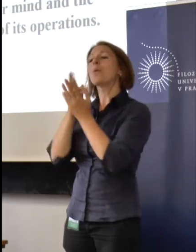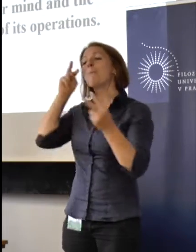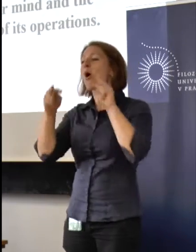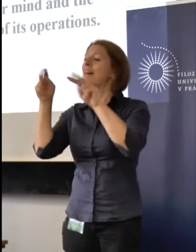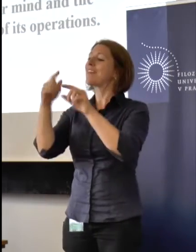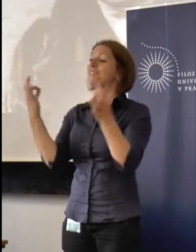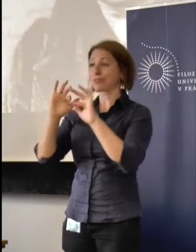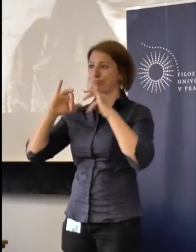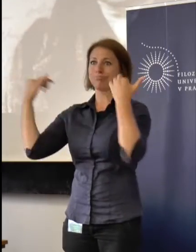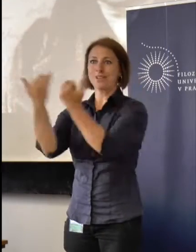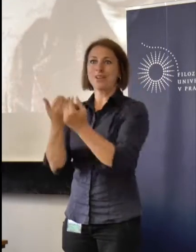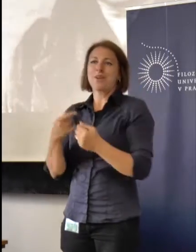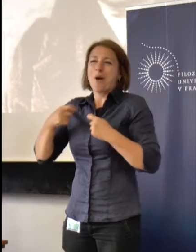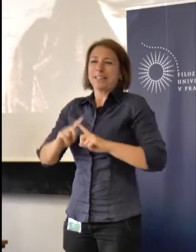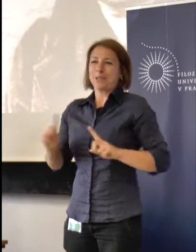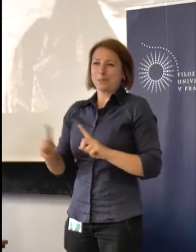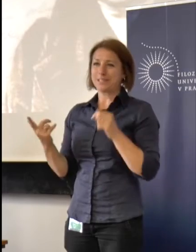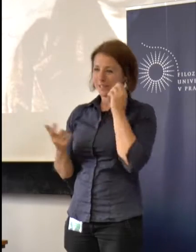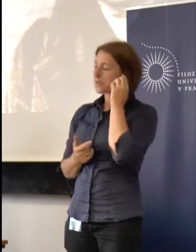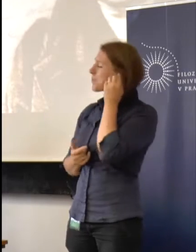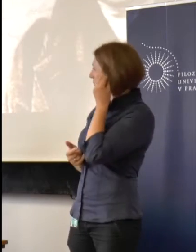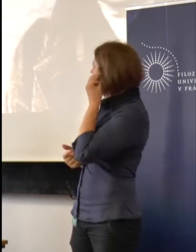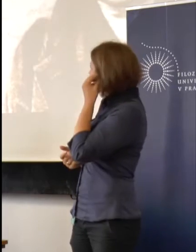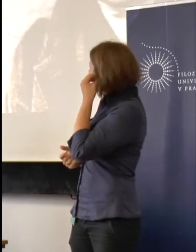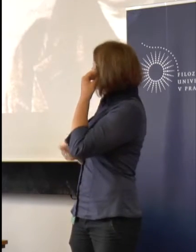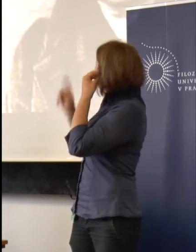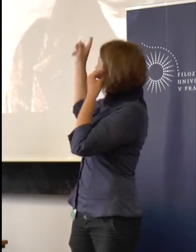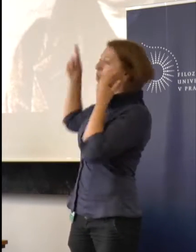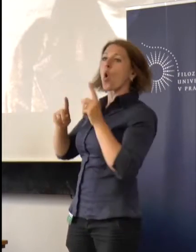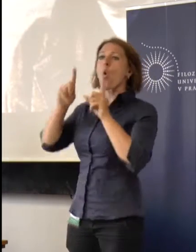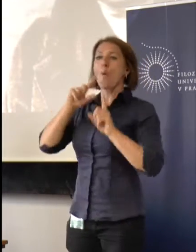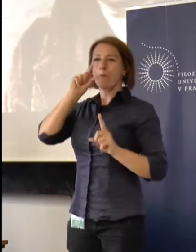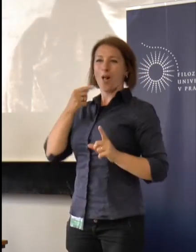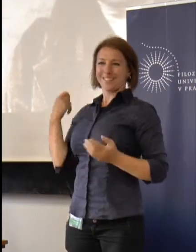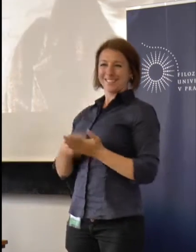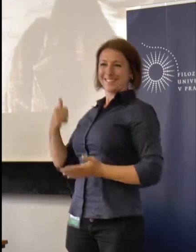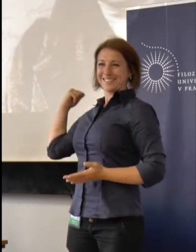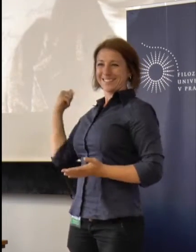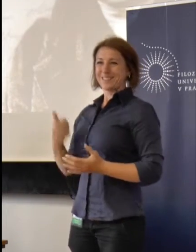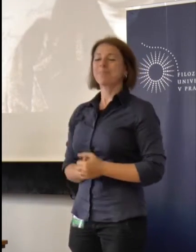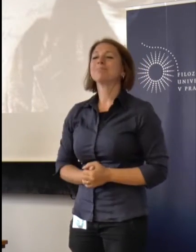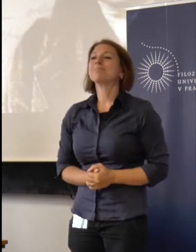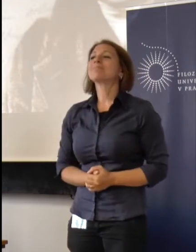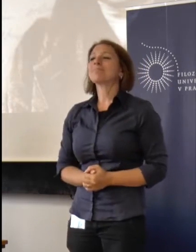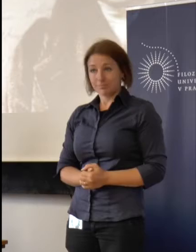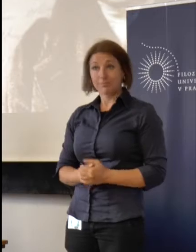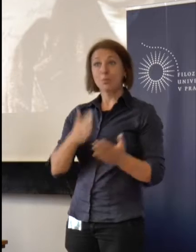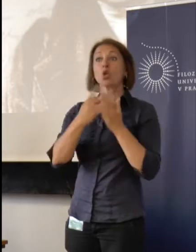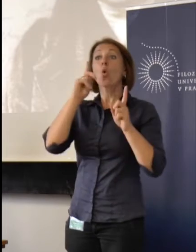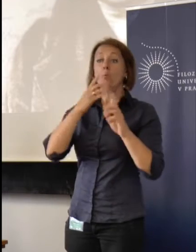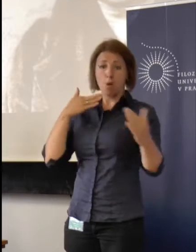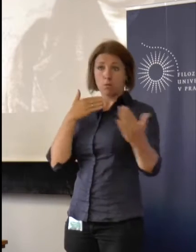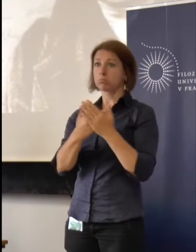why this changes everything. This changes, Humboldt takes this over, And what he does, there's a real break in